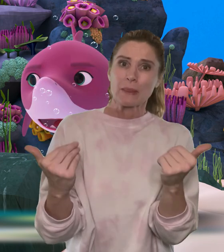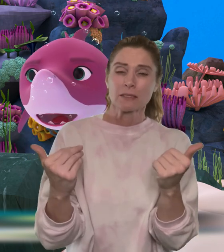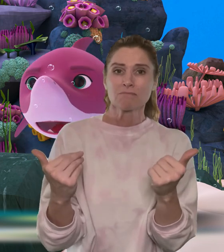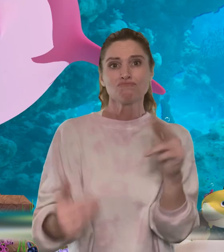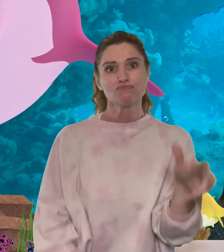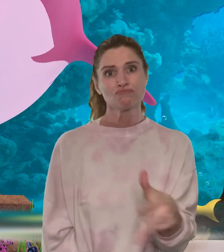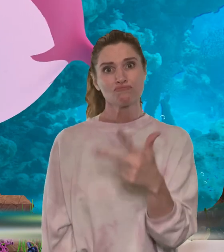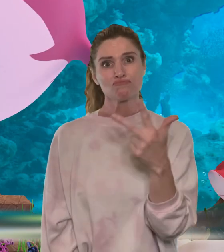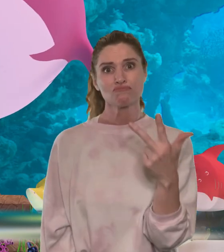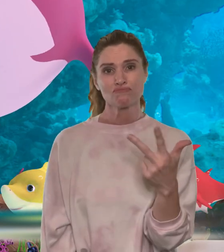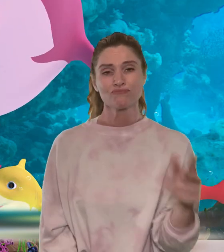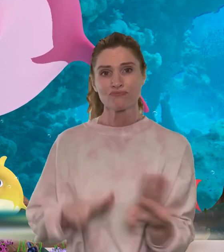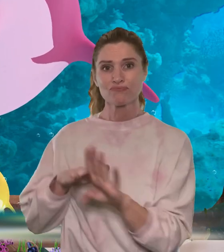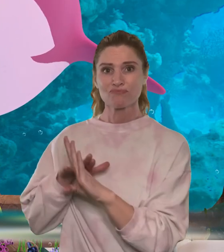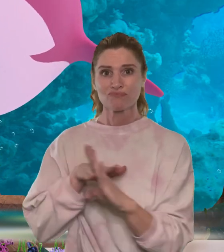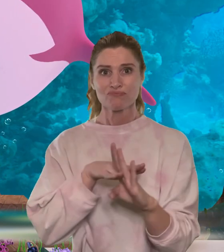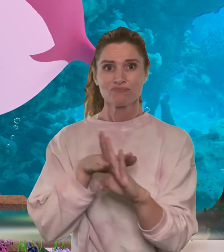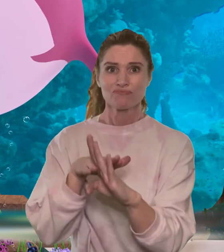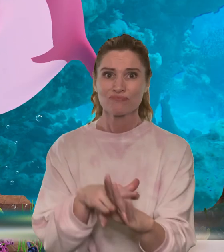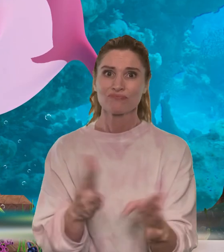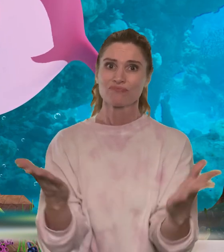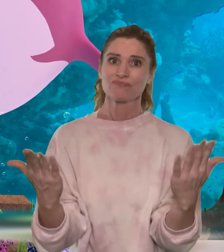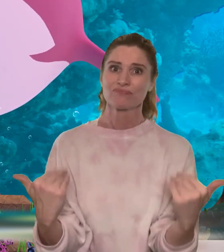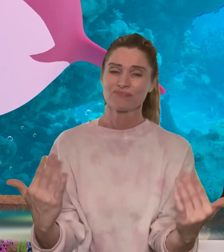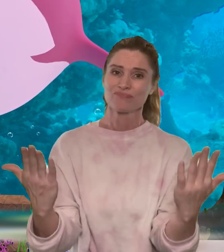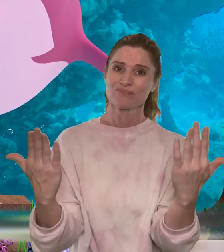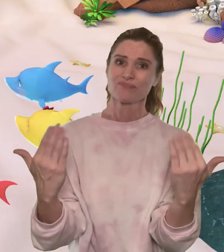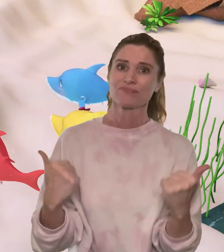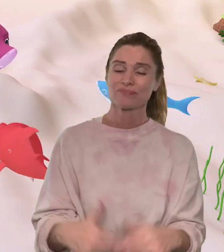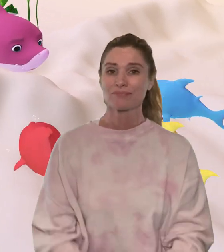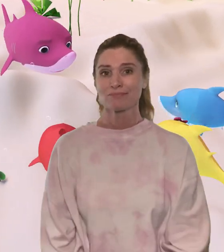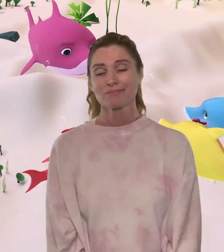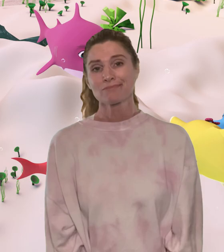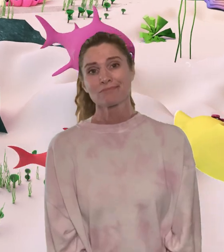come back." But only three little sharks came back.